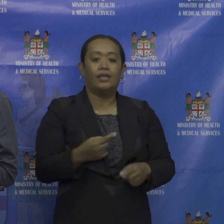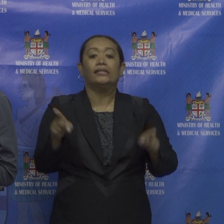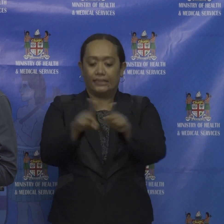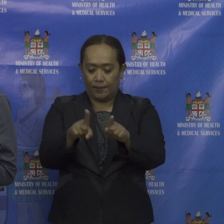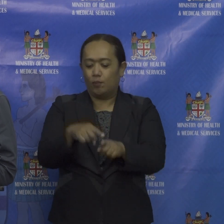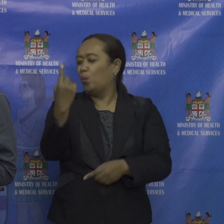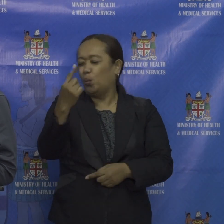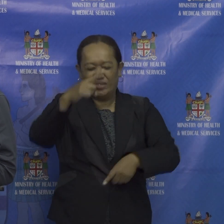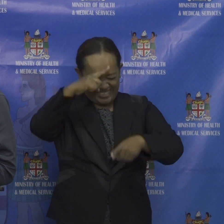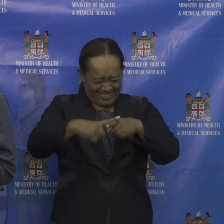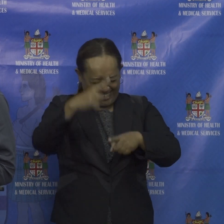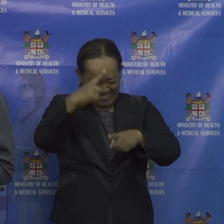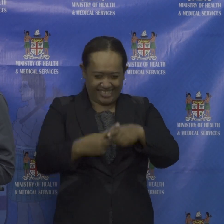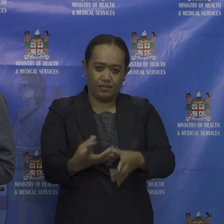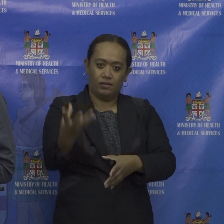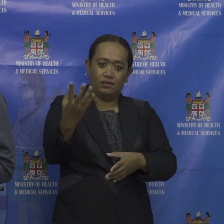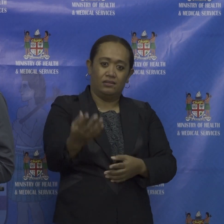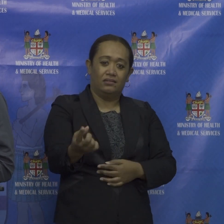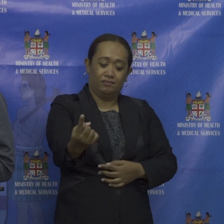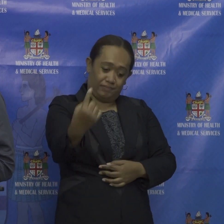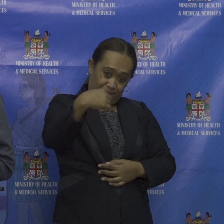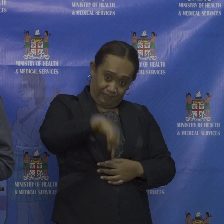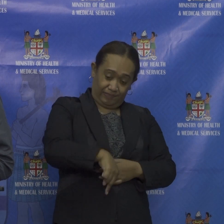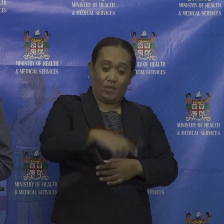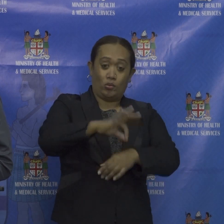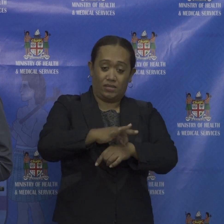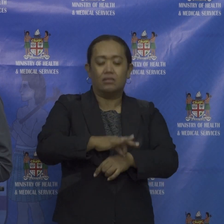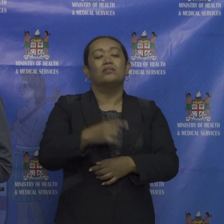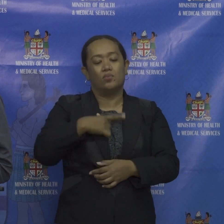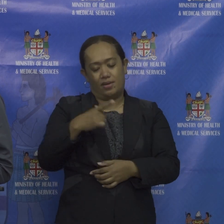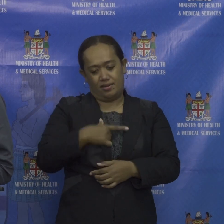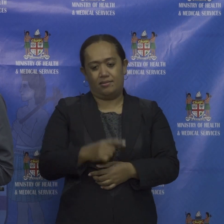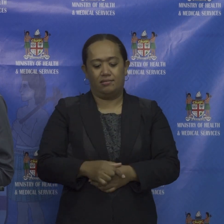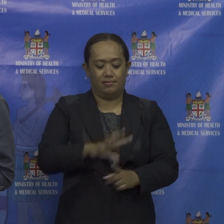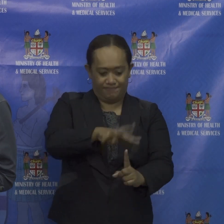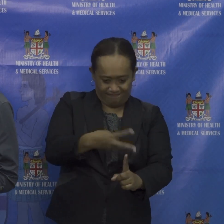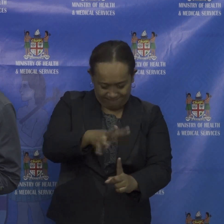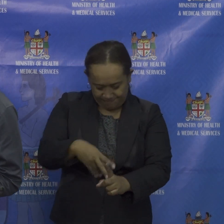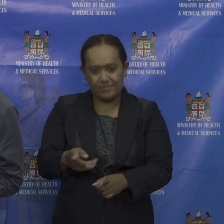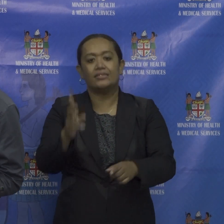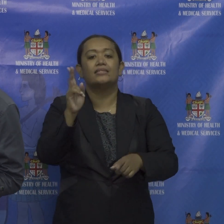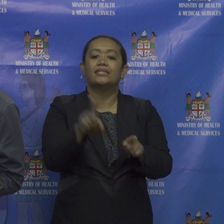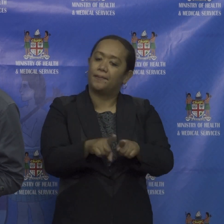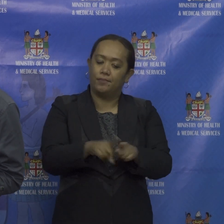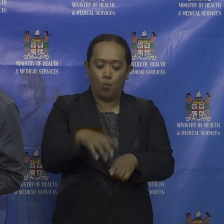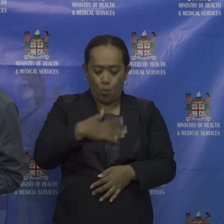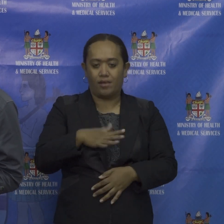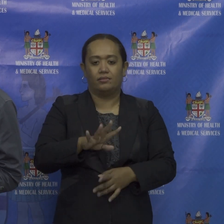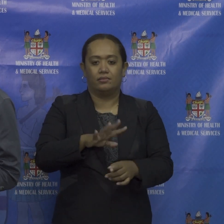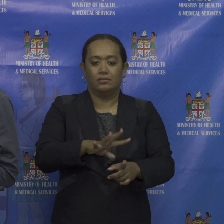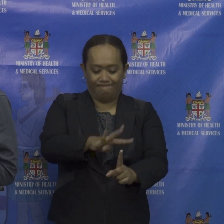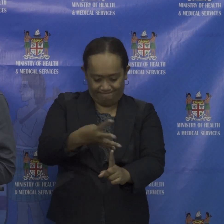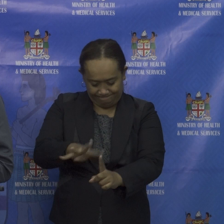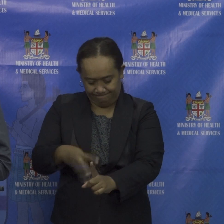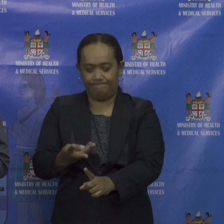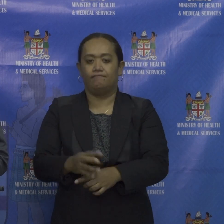get admitted. All those will ensure that, as far as is humanly possible,